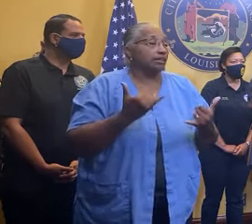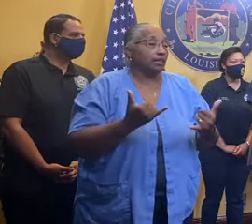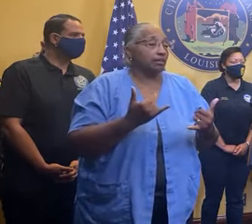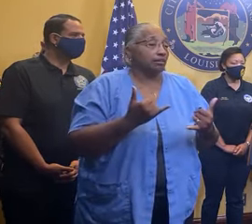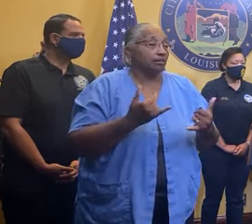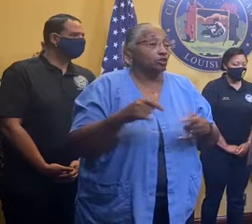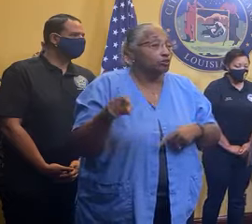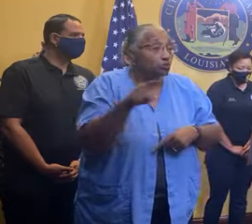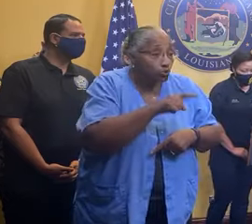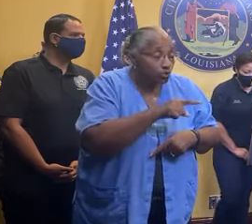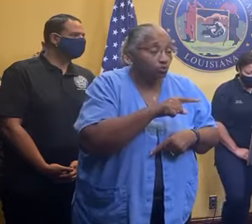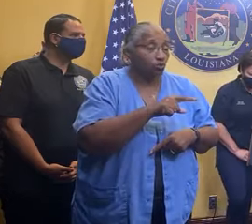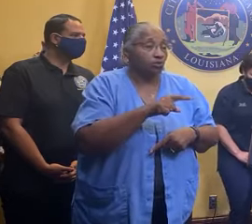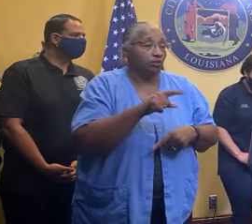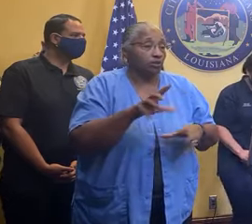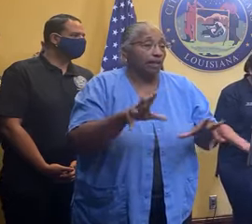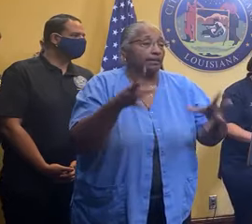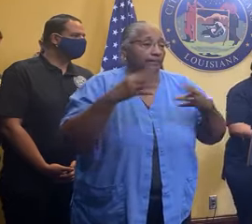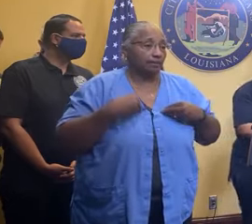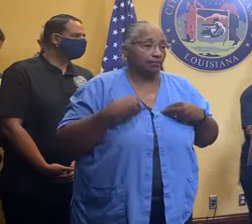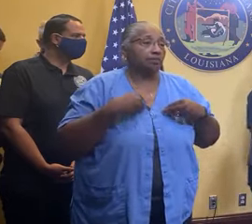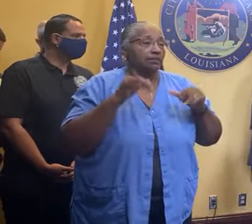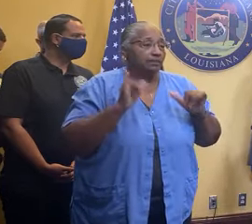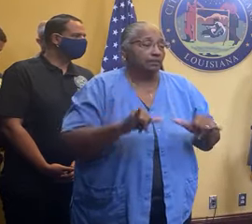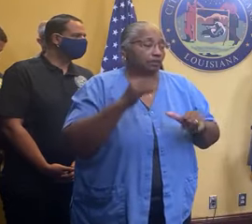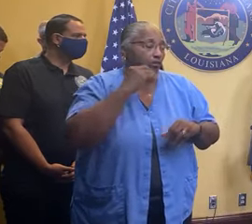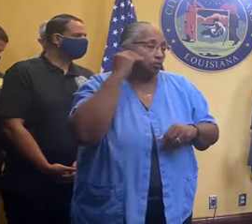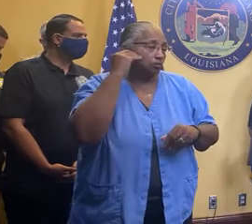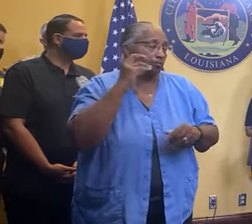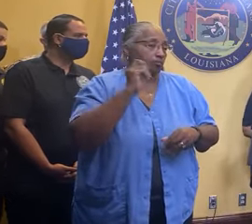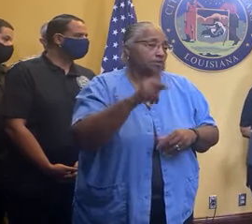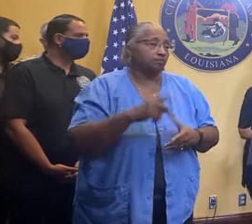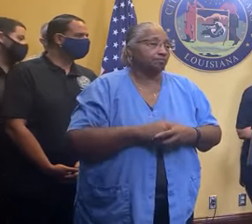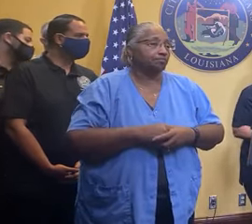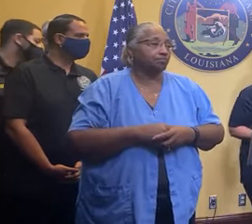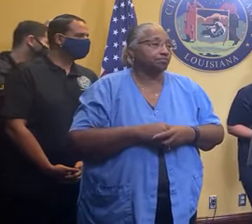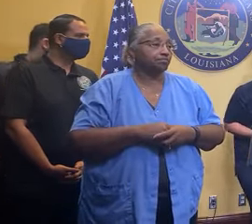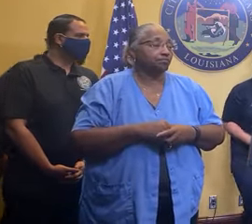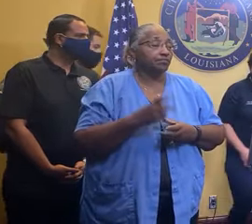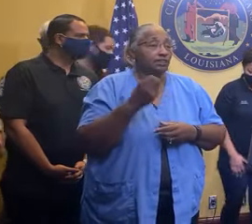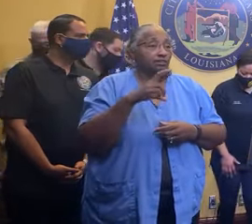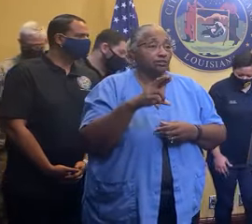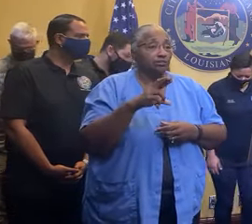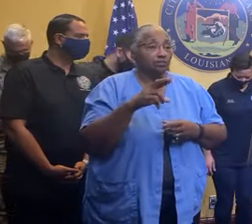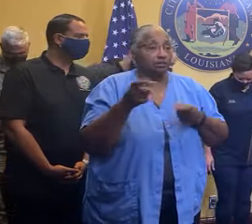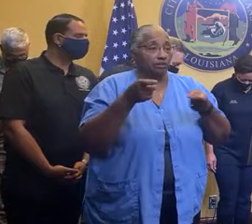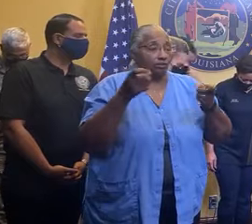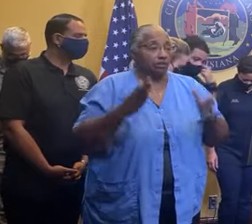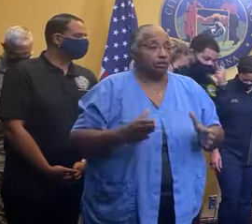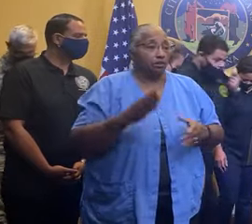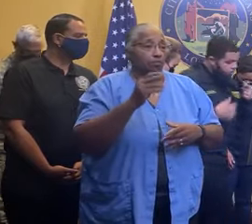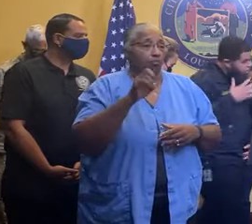due diligence. Thank you, Mayor. Thank you, Chief. Thank you so much. Director Morris.